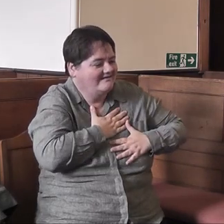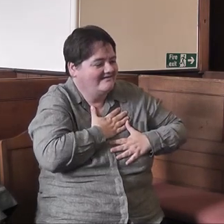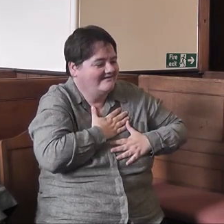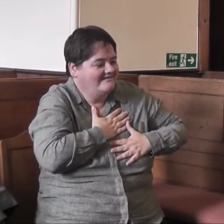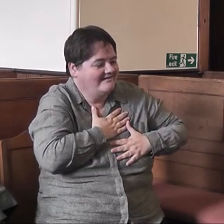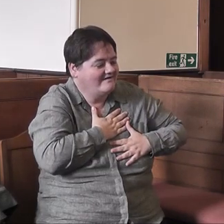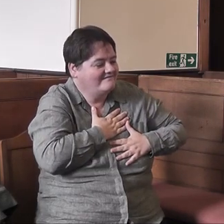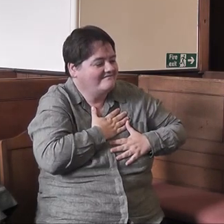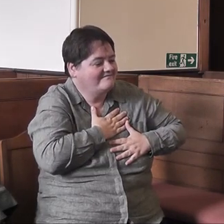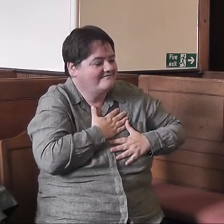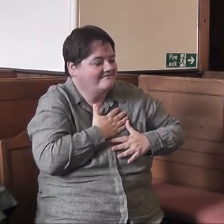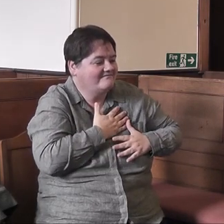love